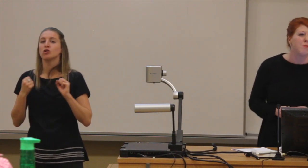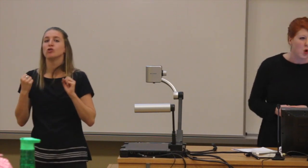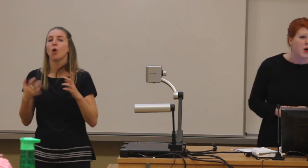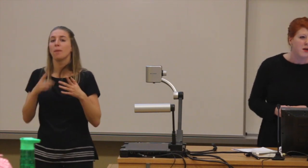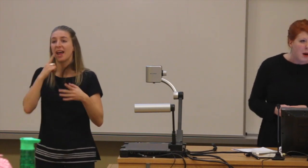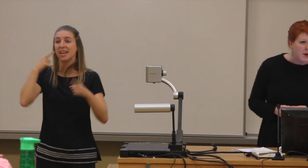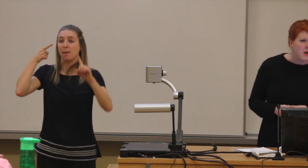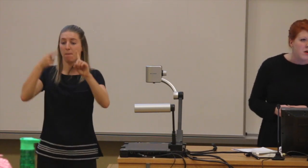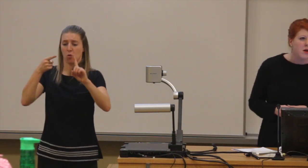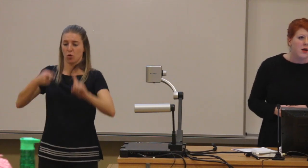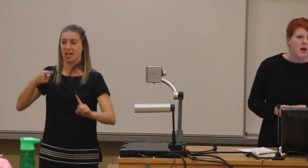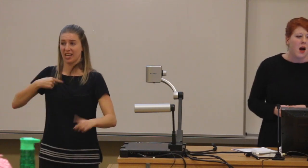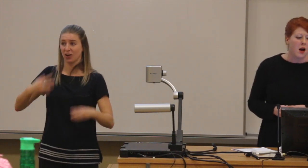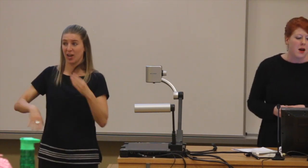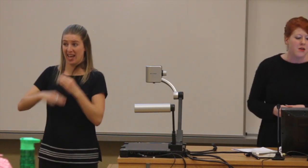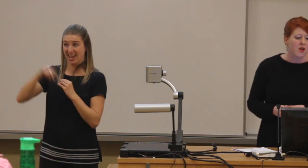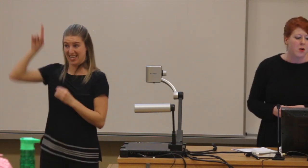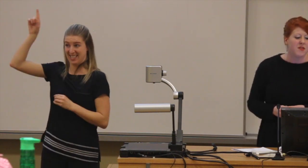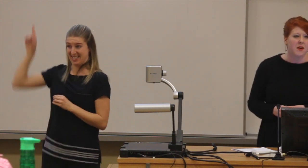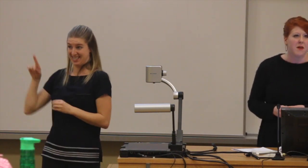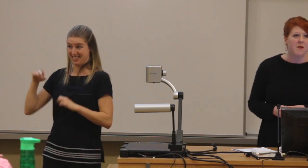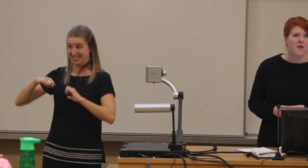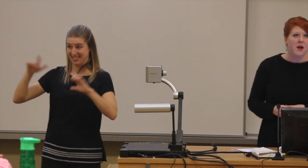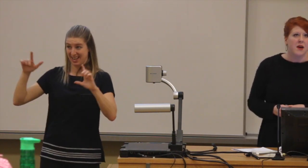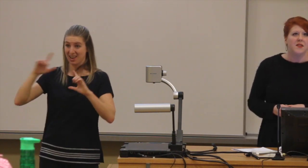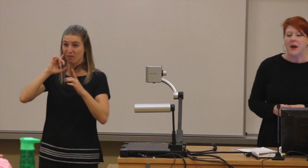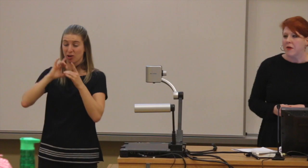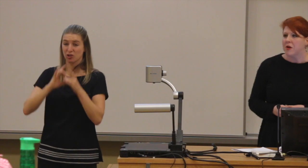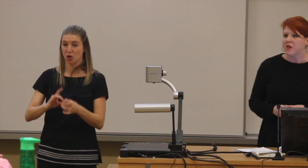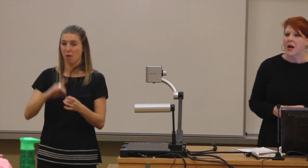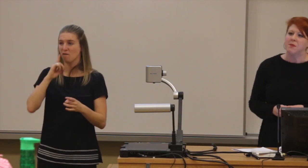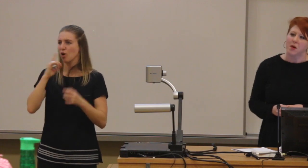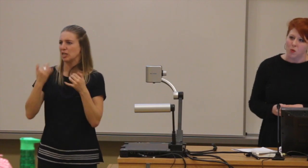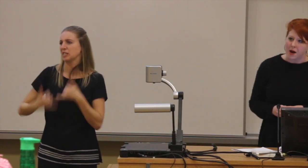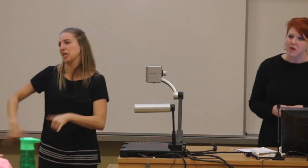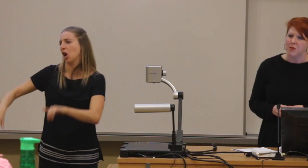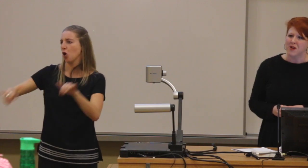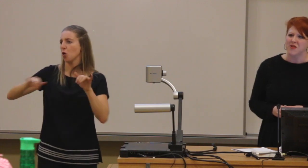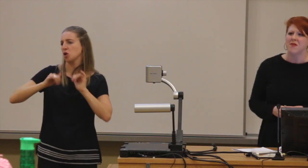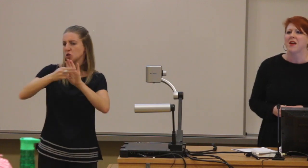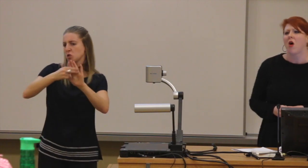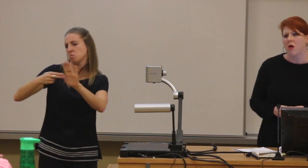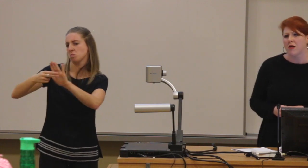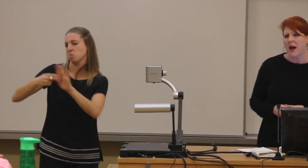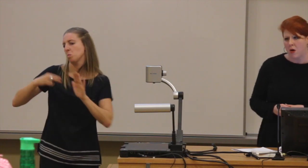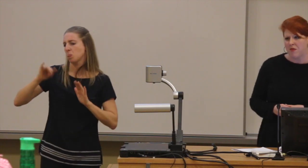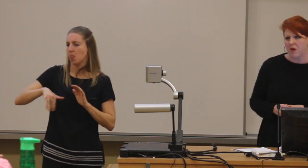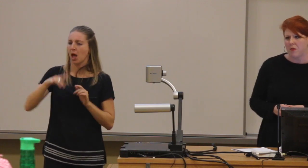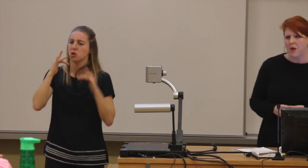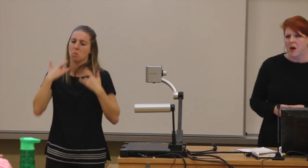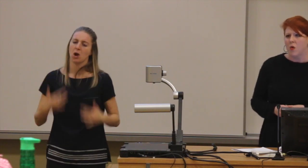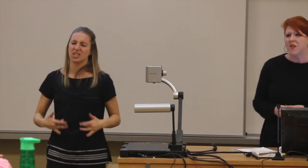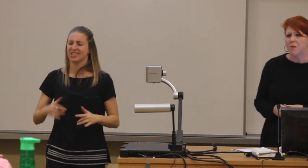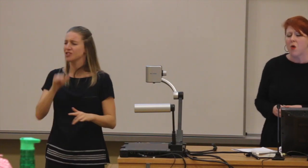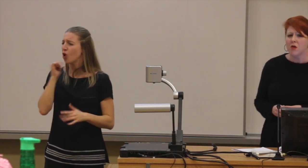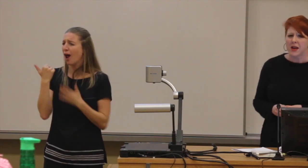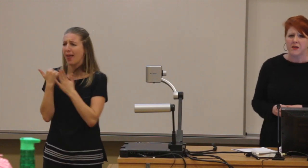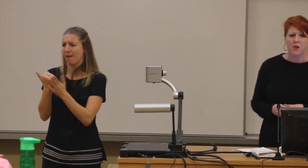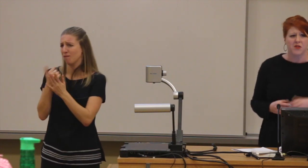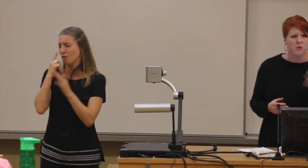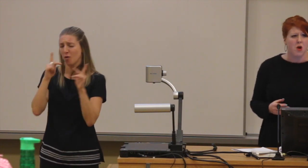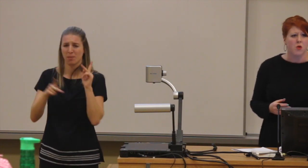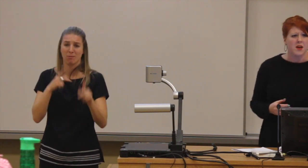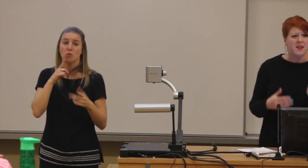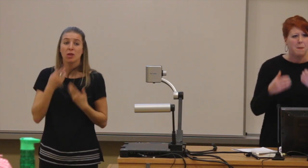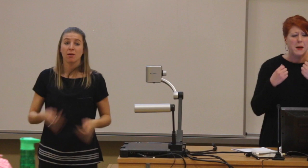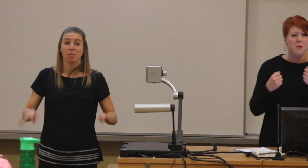I could put up here in terms of stereotypes around depression that aren't helpful. What's important again